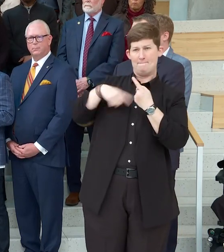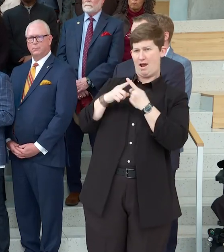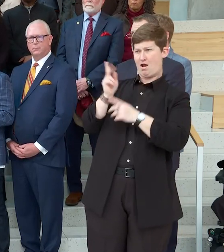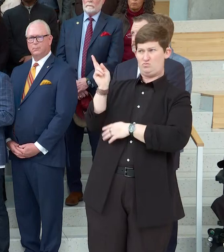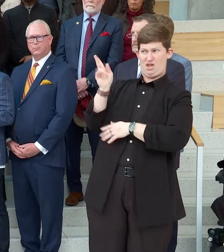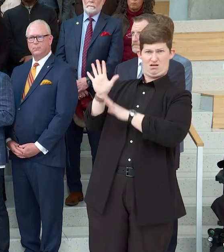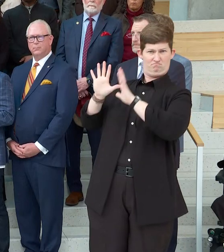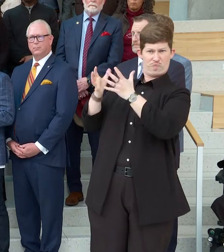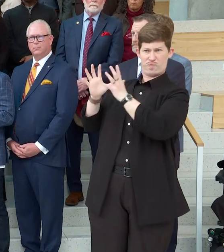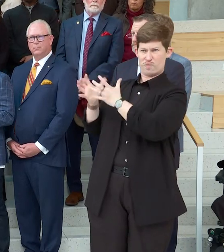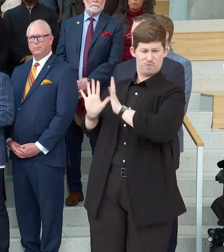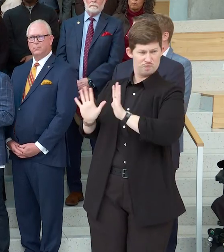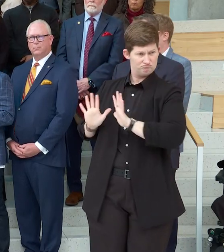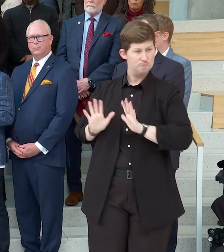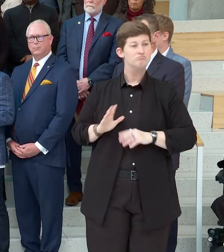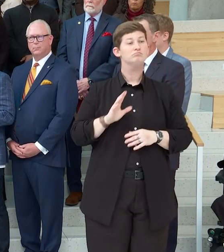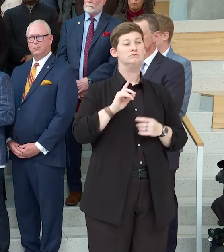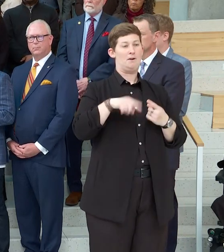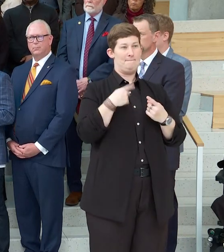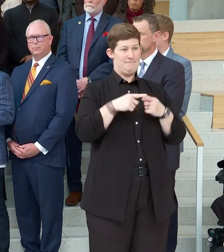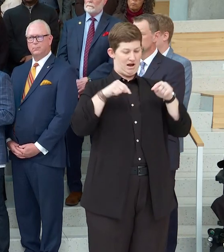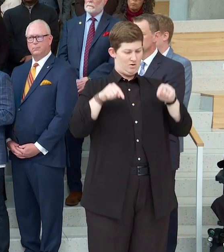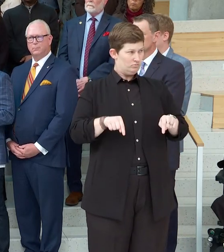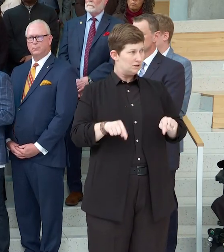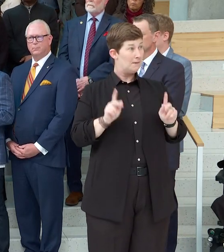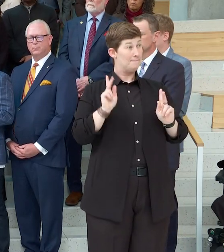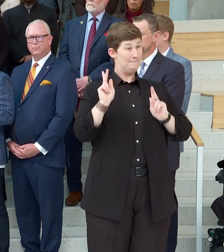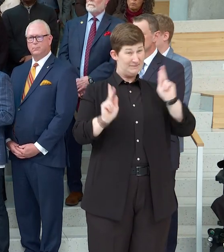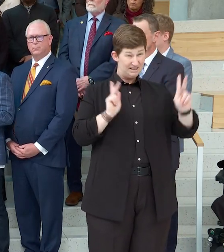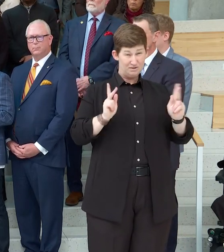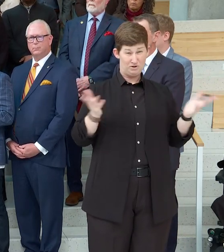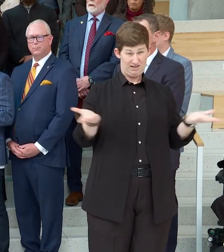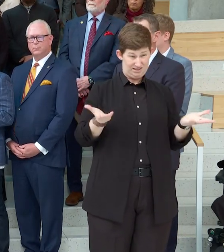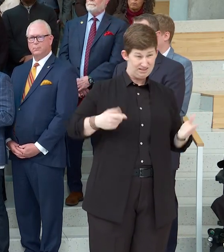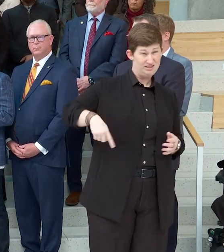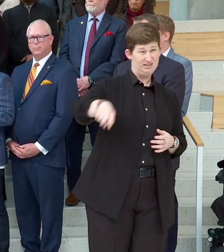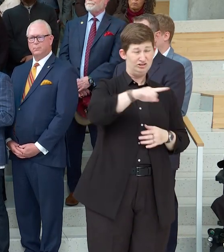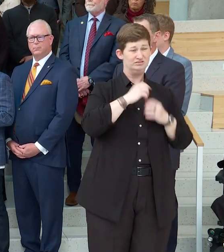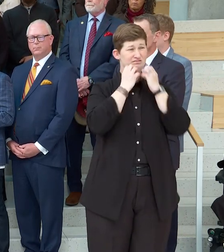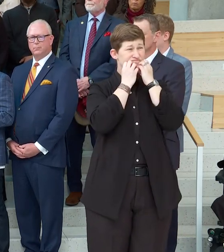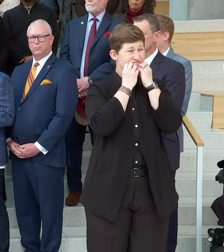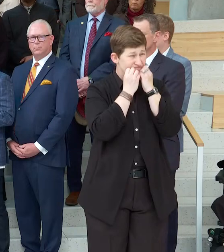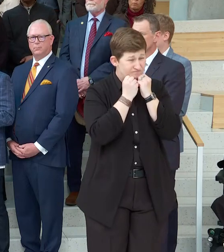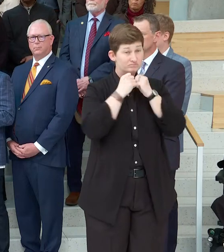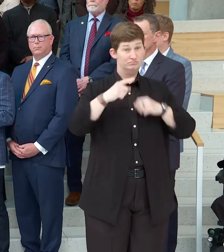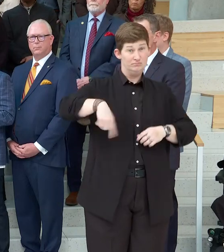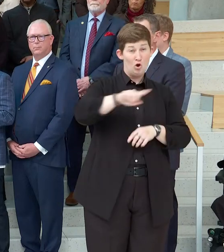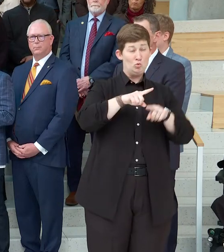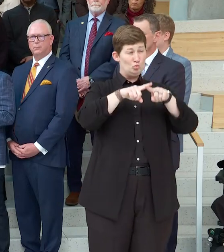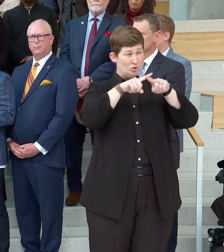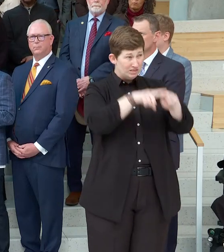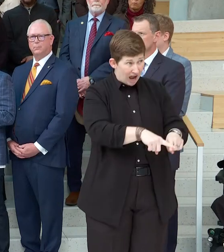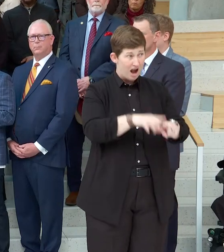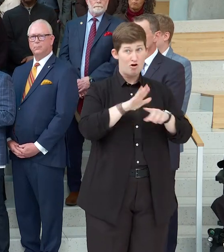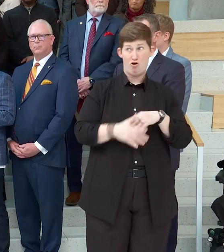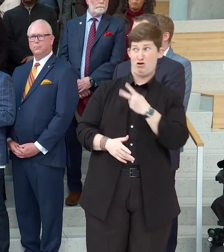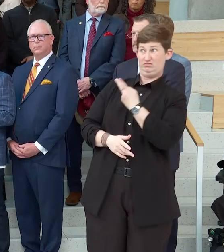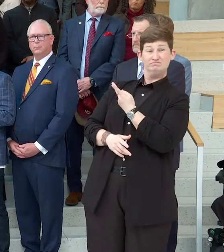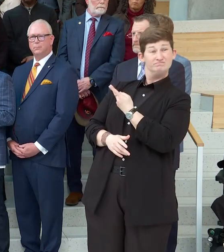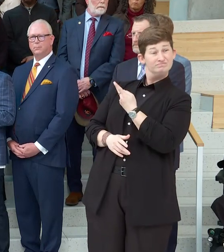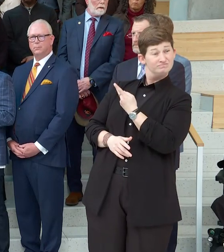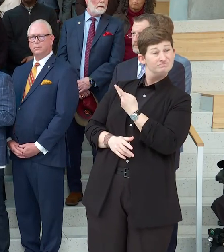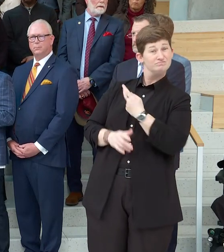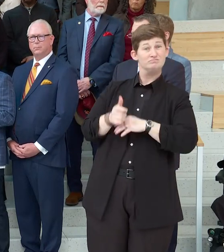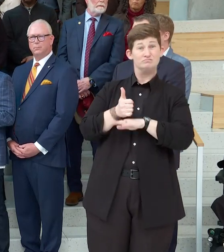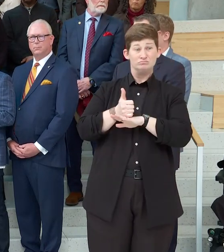companies. This is about helping the people that rely on this important transportation network to get from point A to